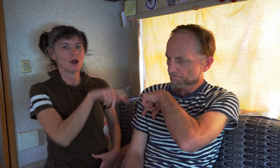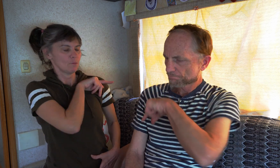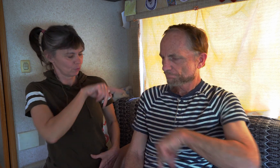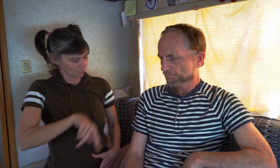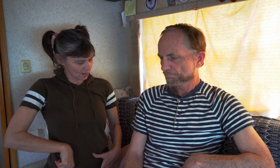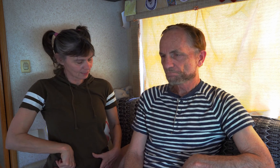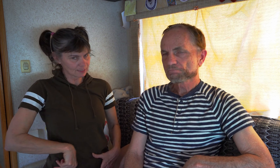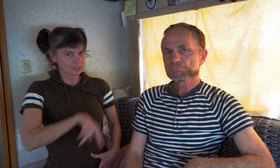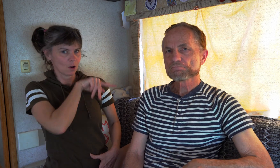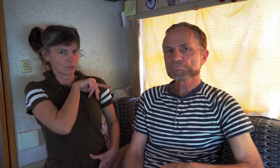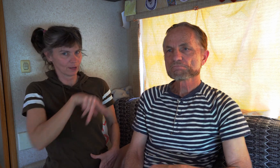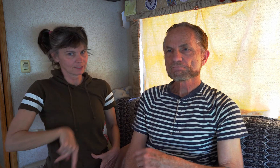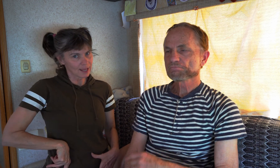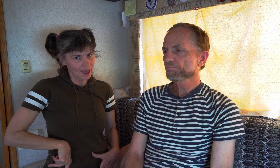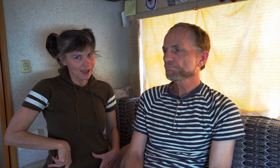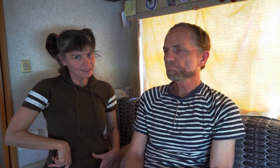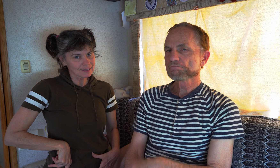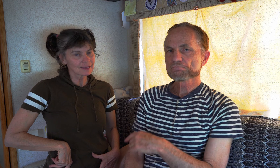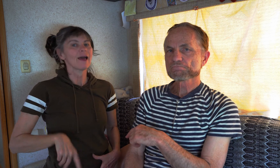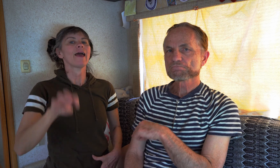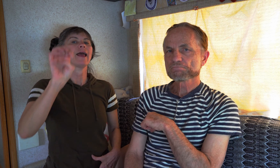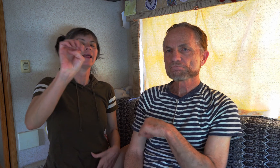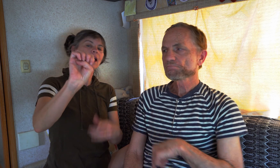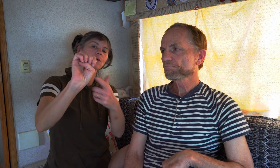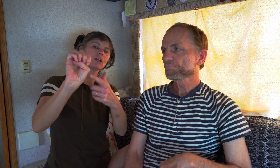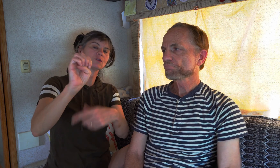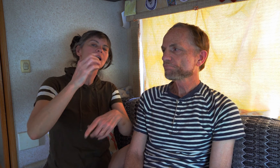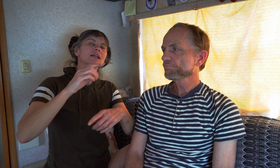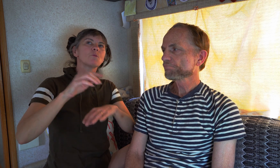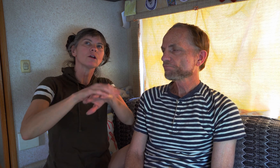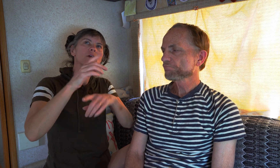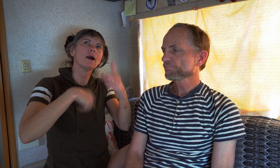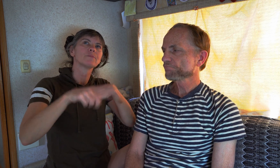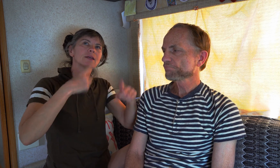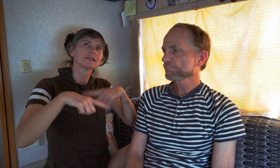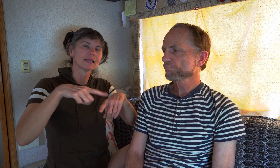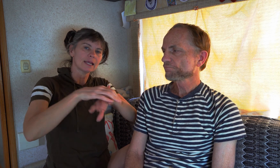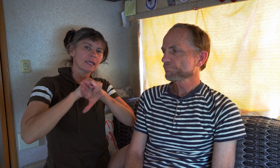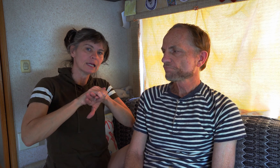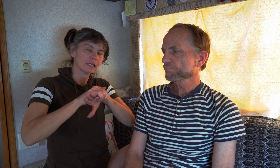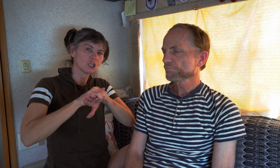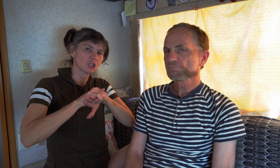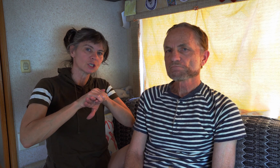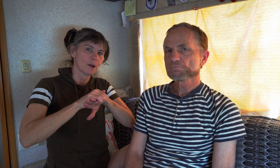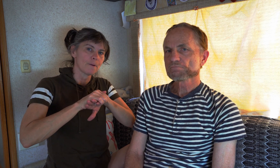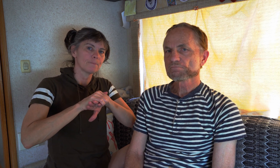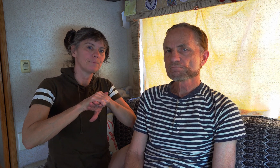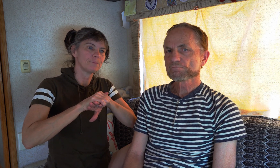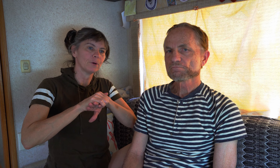queen, prince, princess. And now we're going to use, it's more of signed